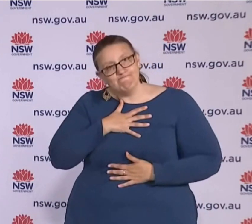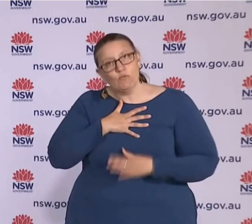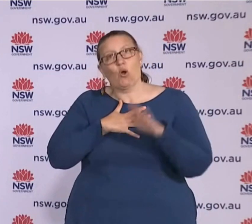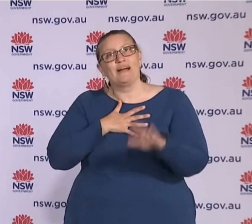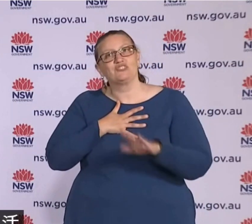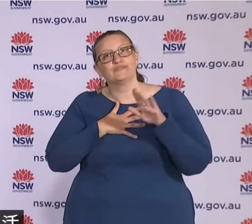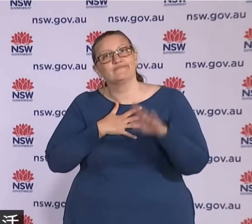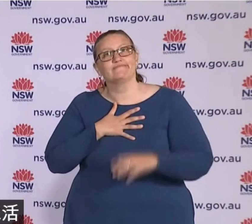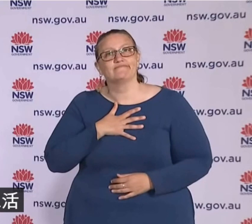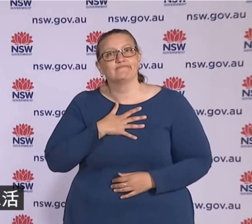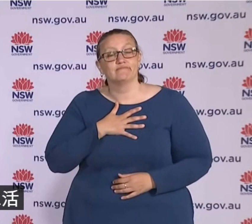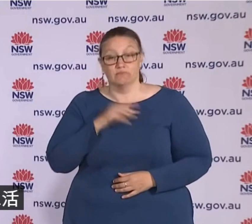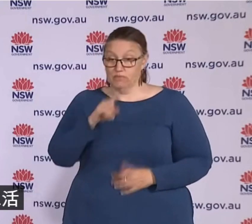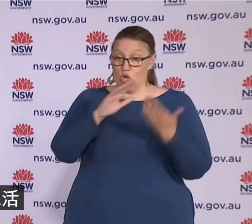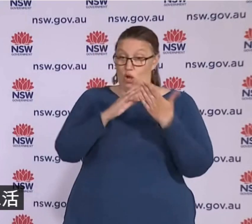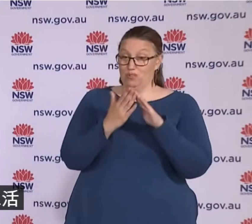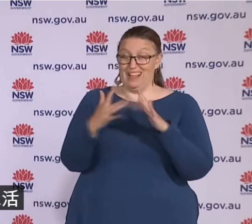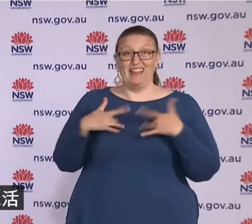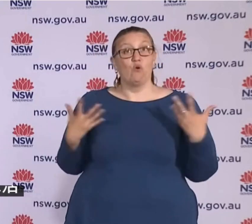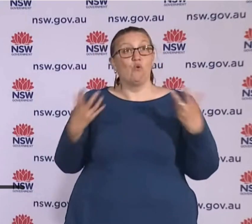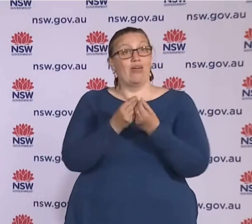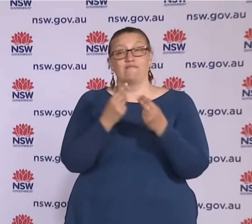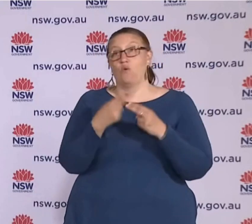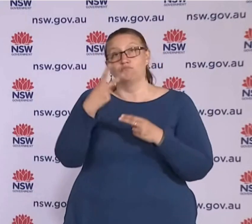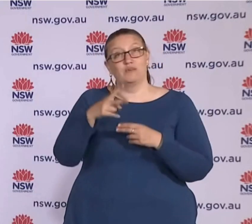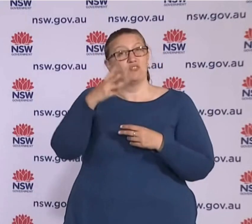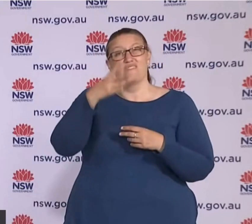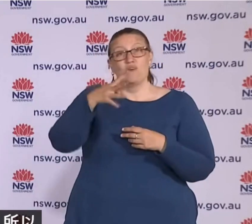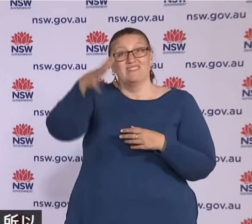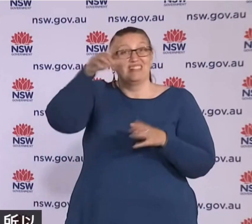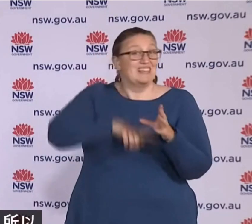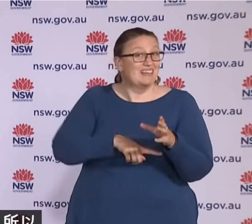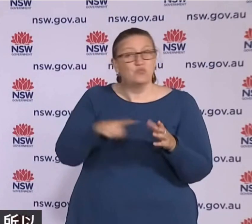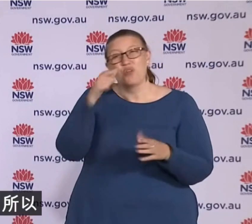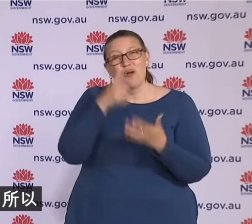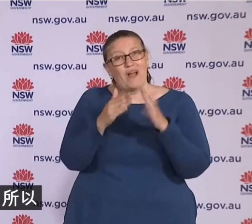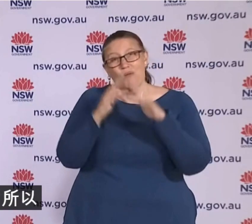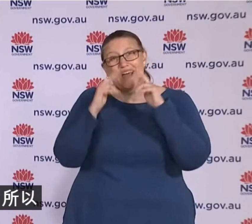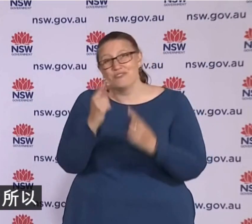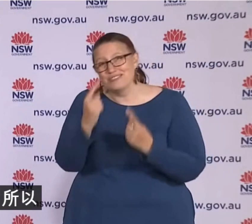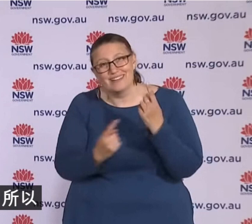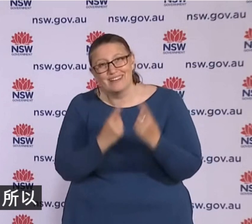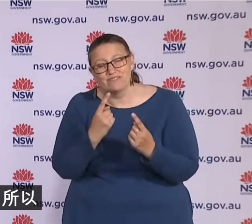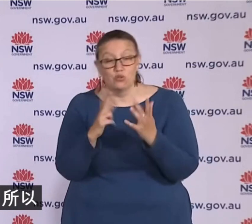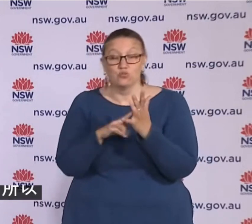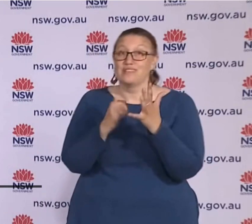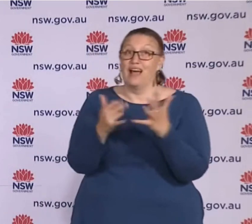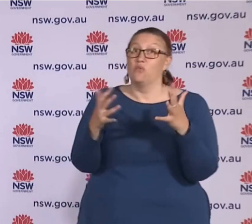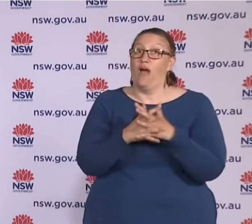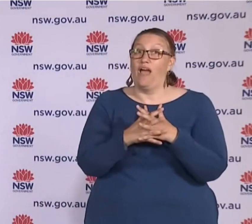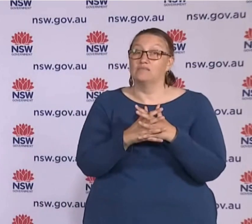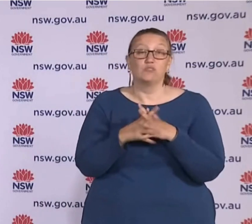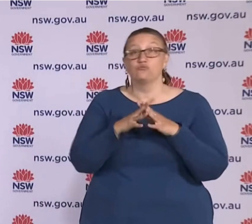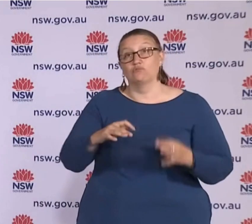of communities have lived together for decades. They know how to keep each other safe. So New South Wales' position is always about